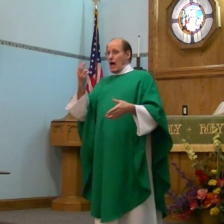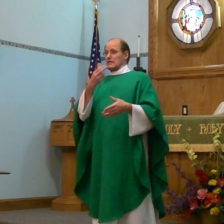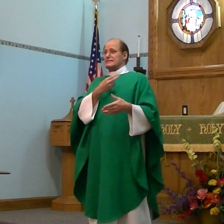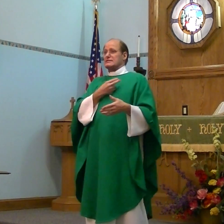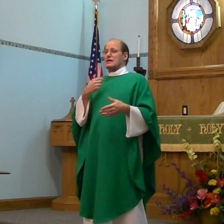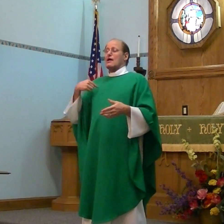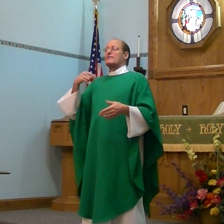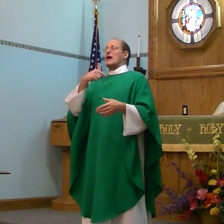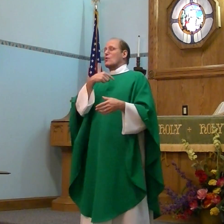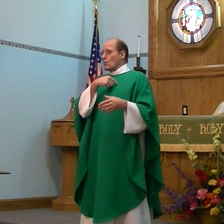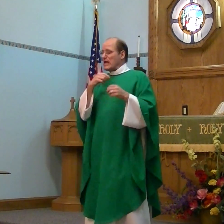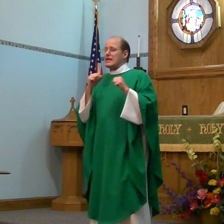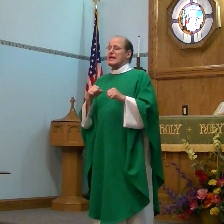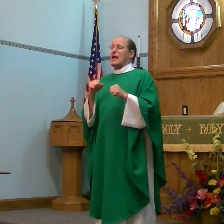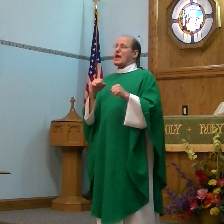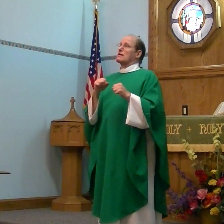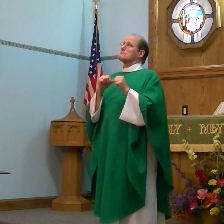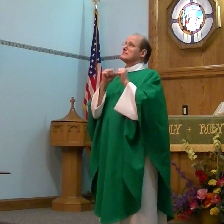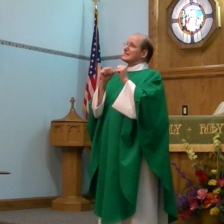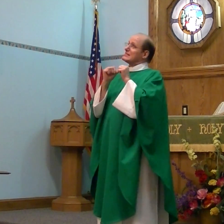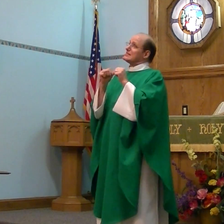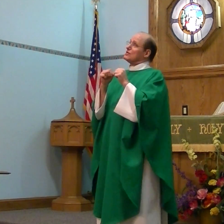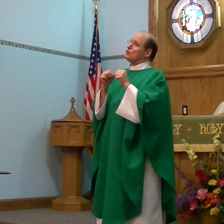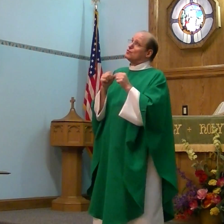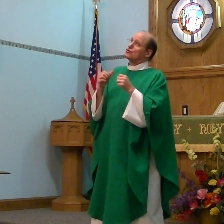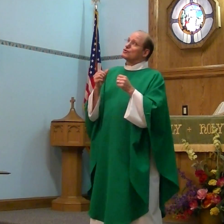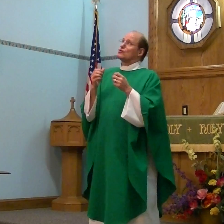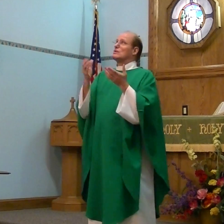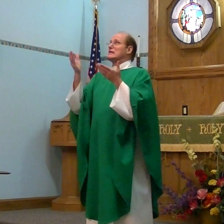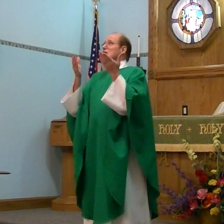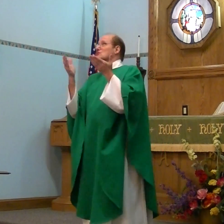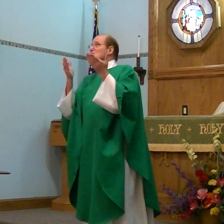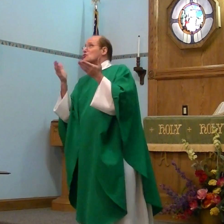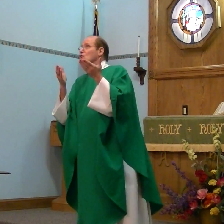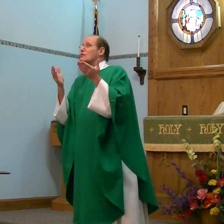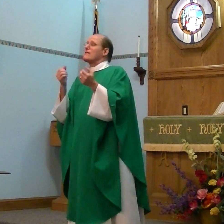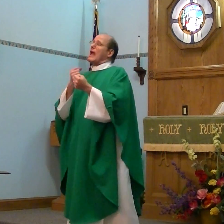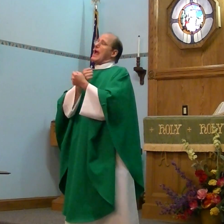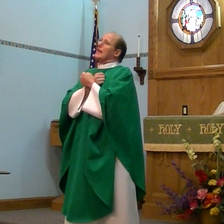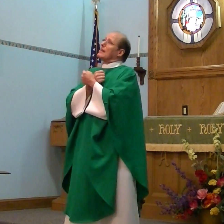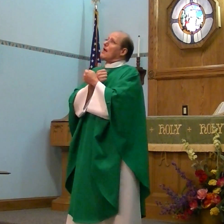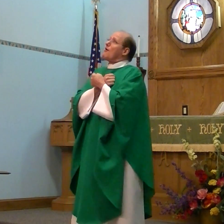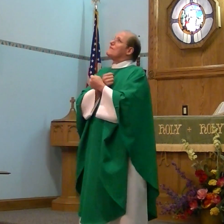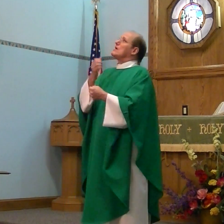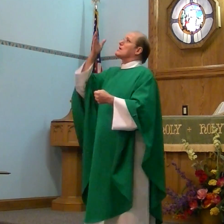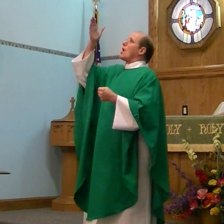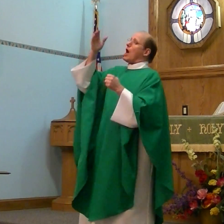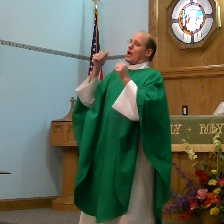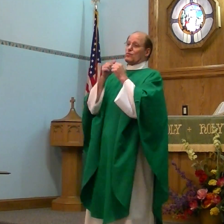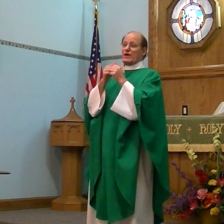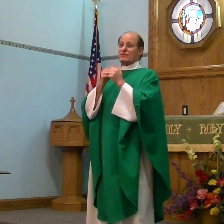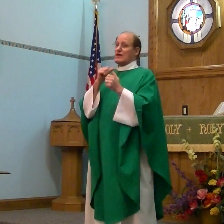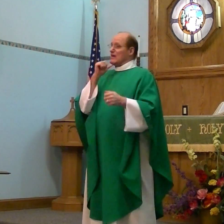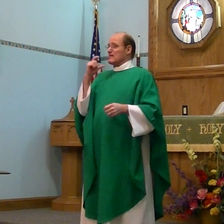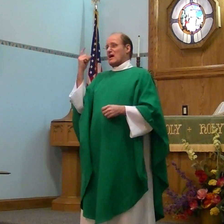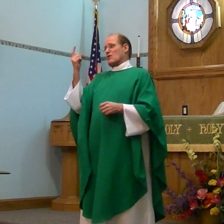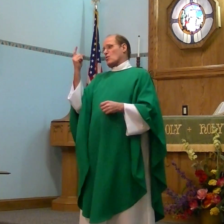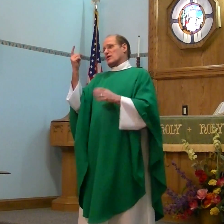us, that we can continue to serve and love God with not only